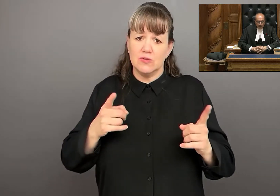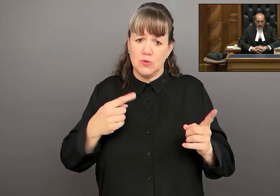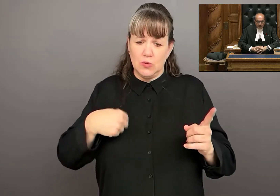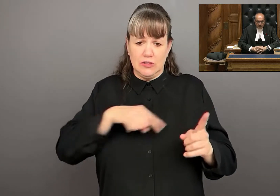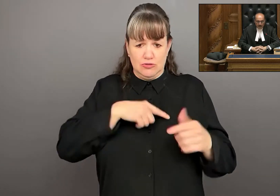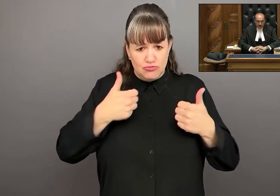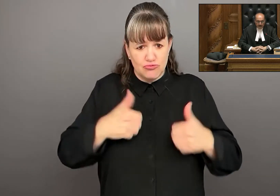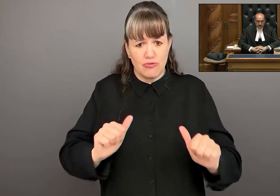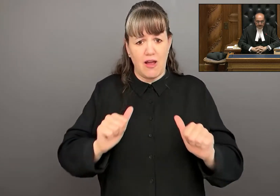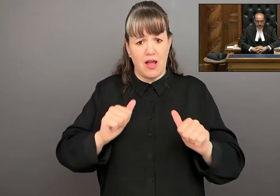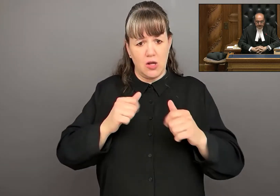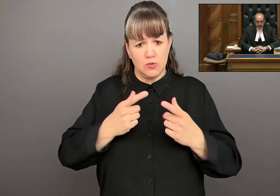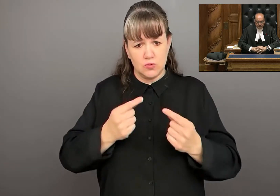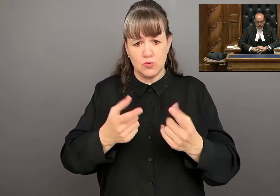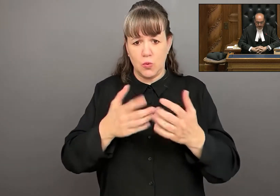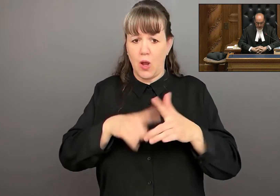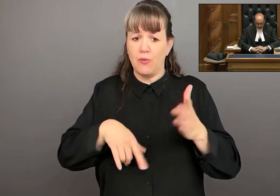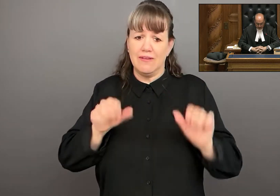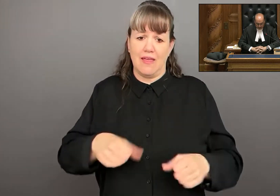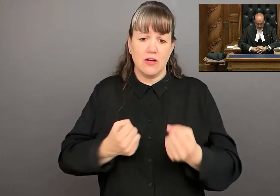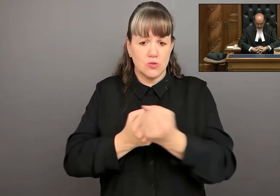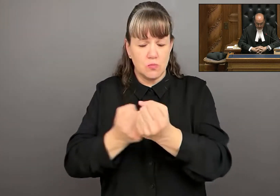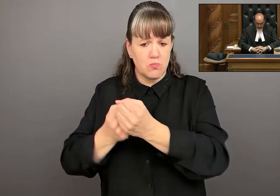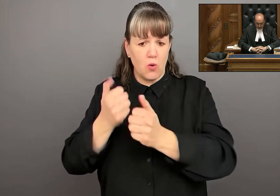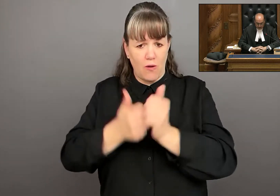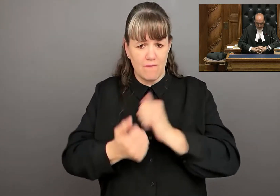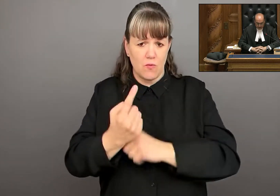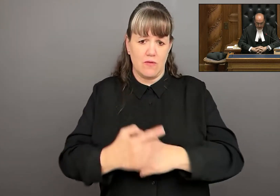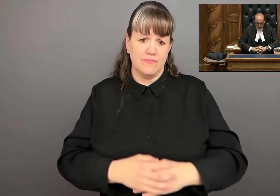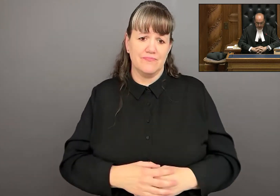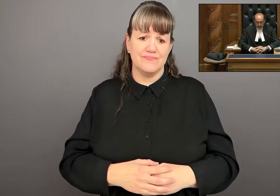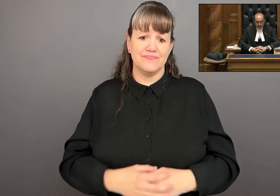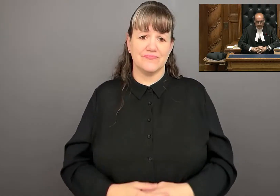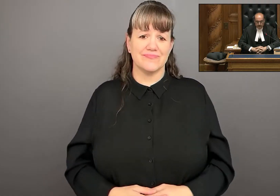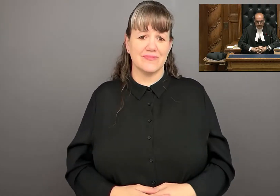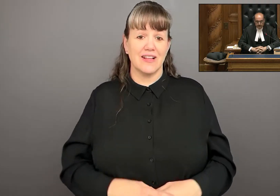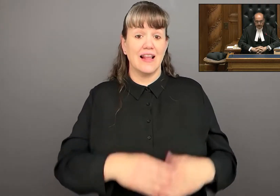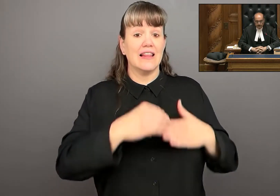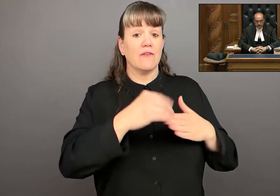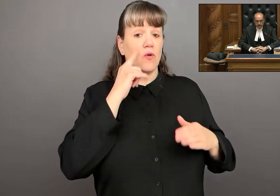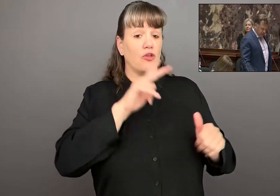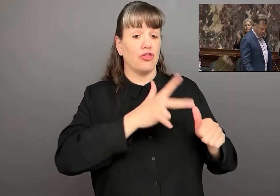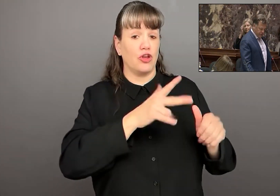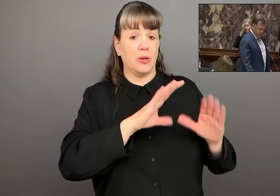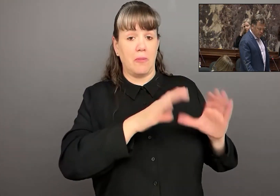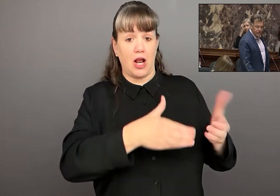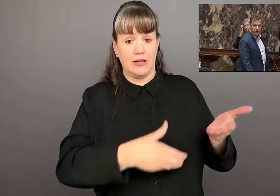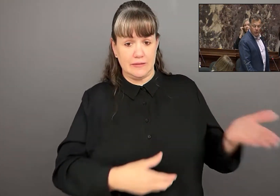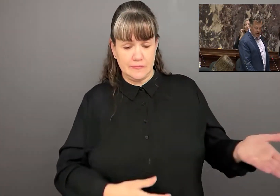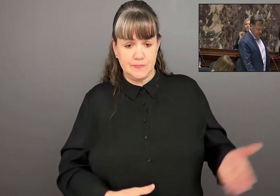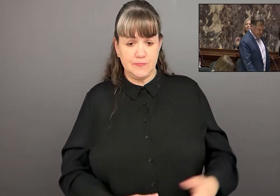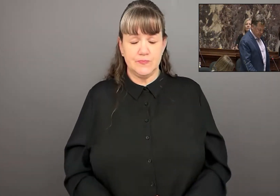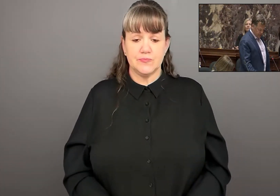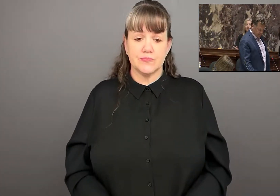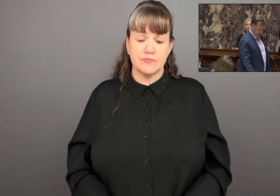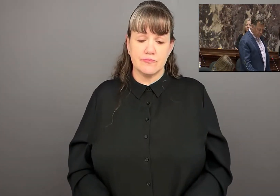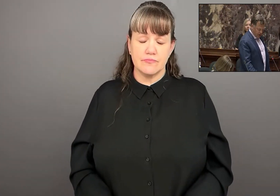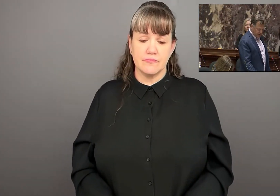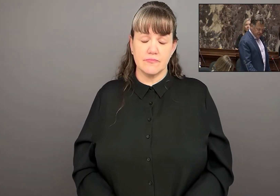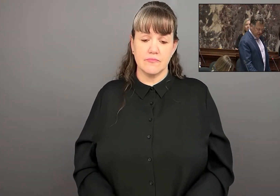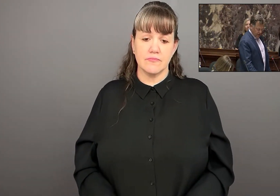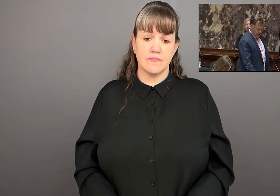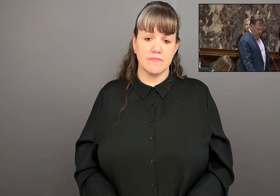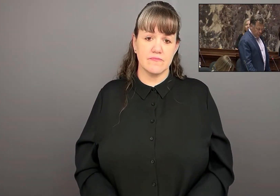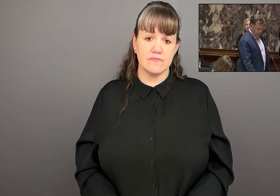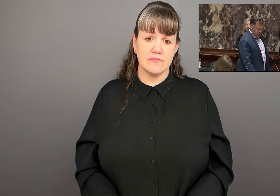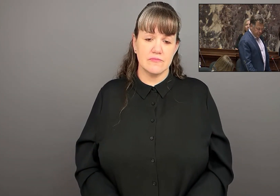Leader of the third party. Thank you, Honourable Speaker. As we've noted already, stigma around mental health support is a growing concern in our